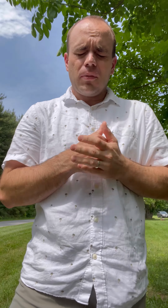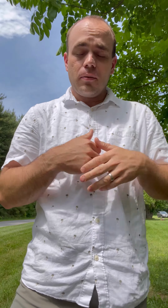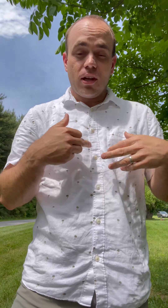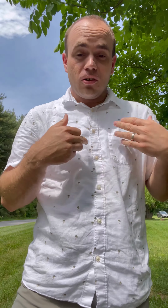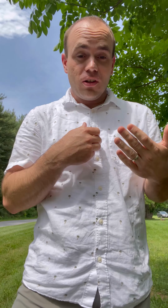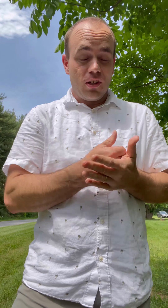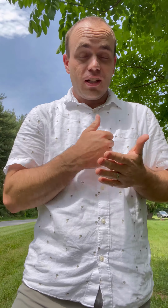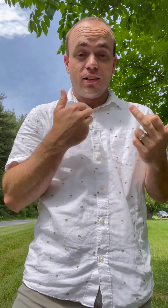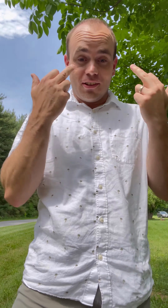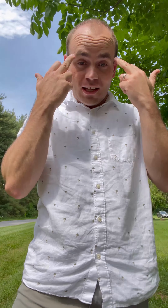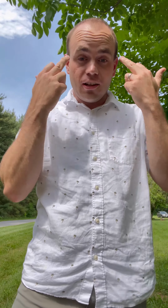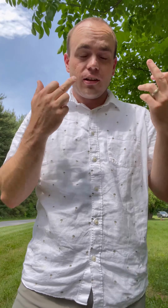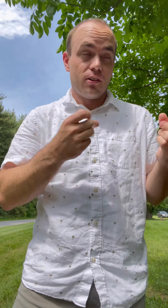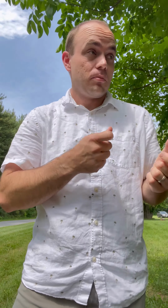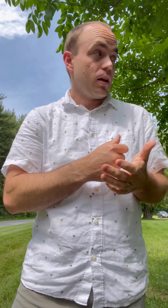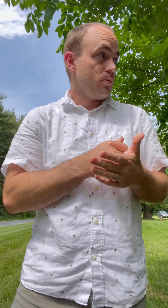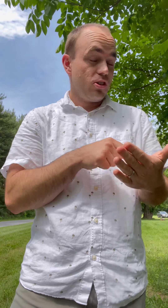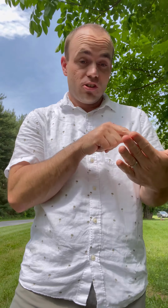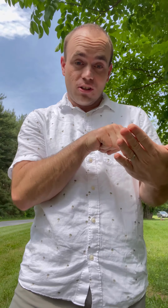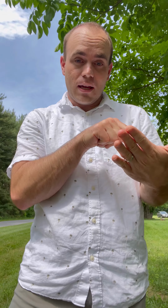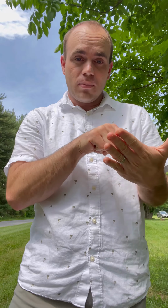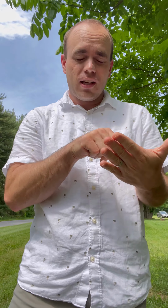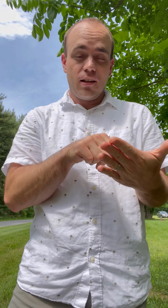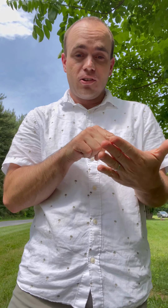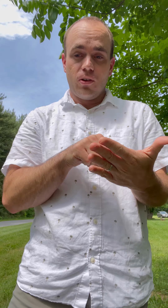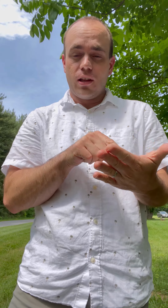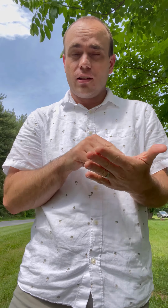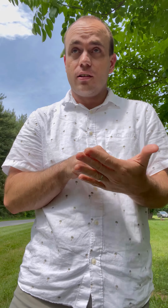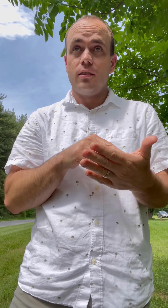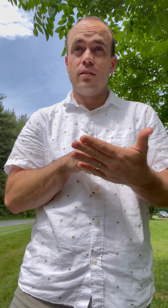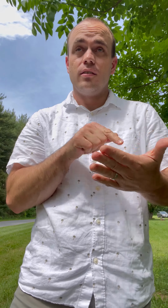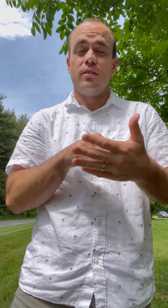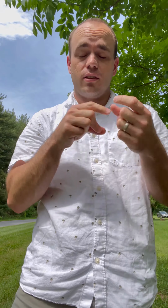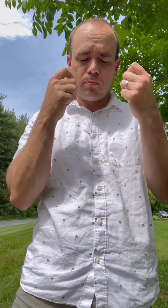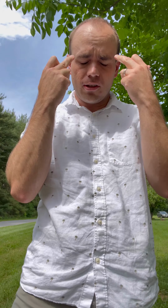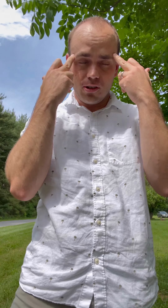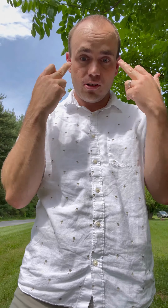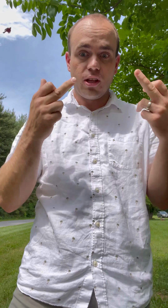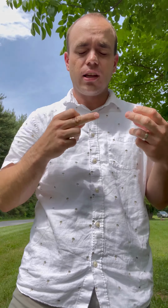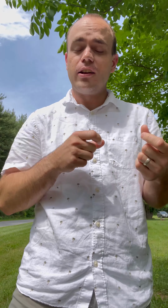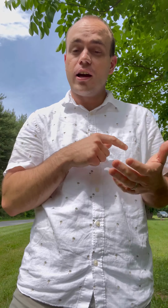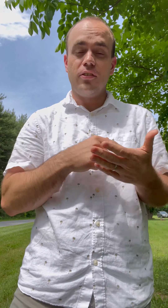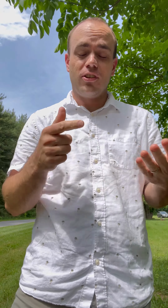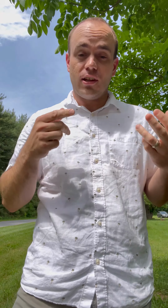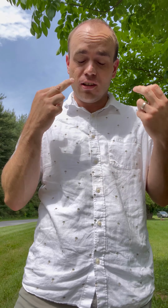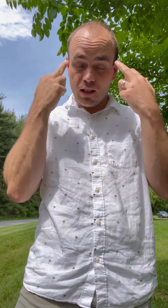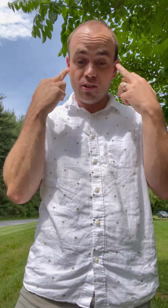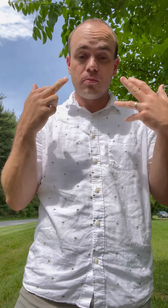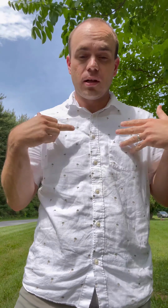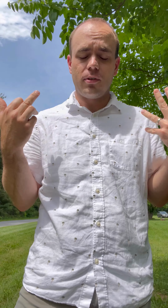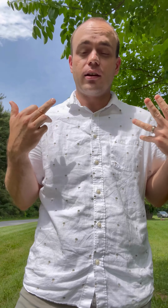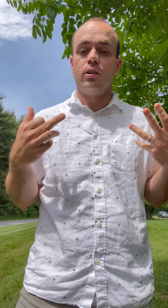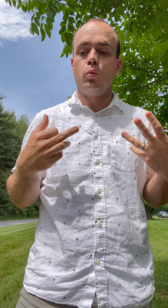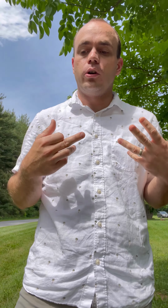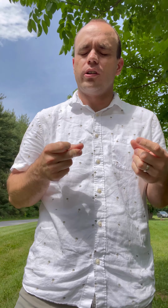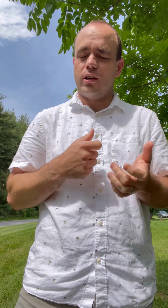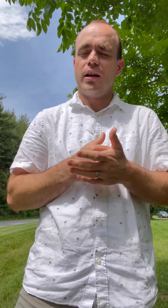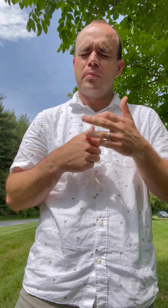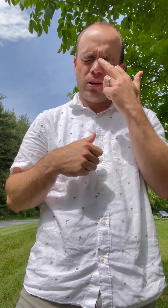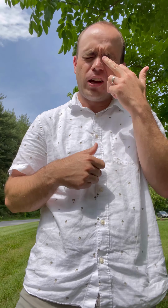Sometimes I don't even need to send it. Sometimes just typing it into the message thing and not even sending it, sometimes that can work. But not